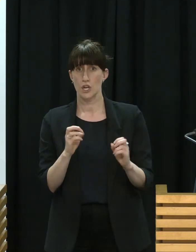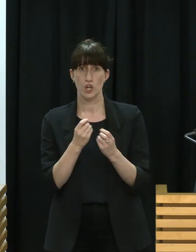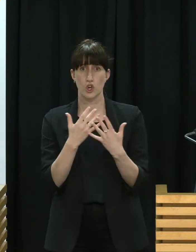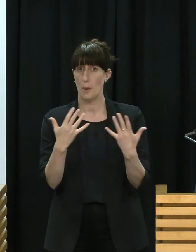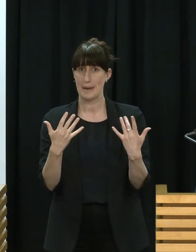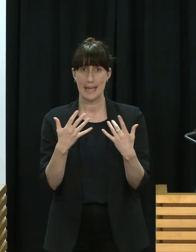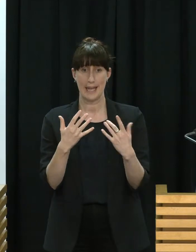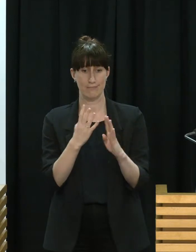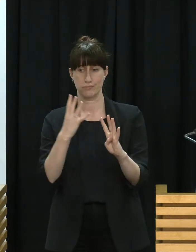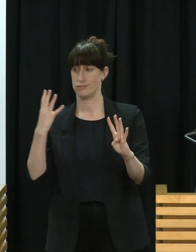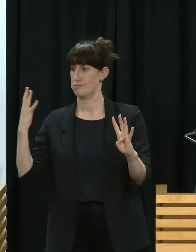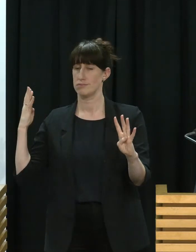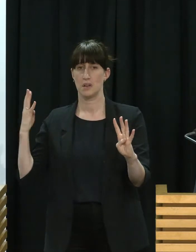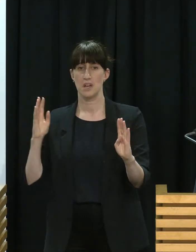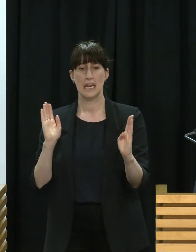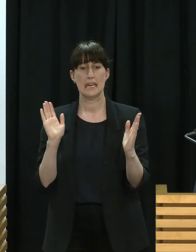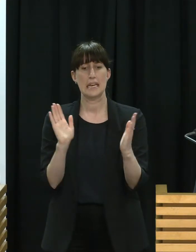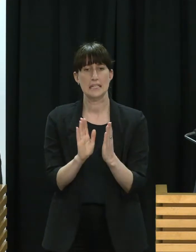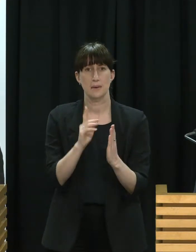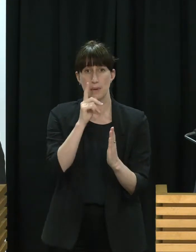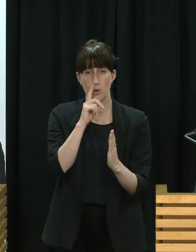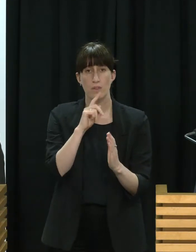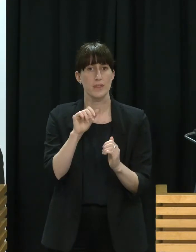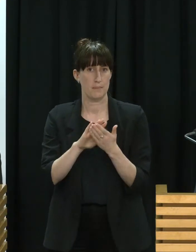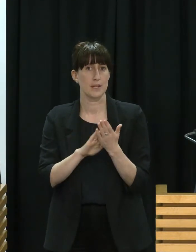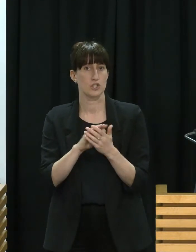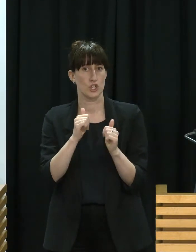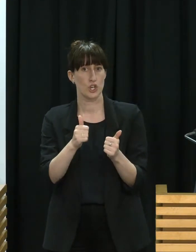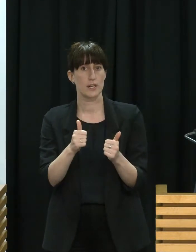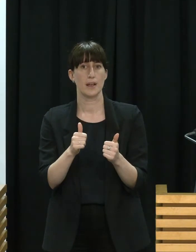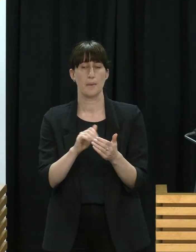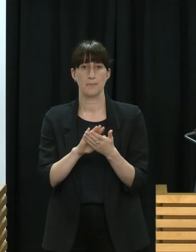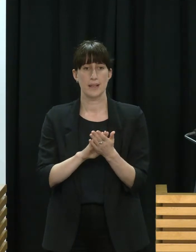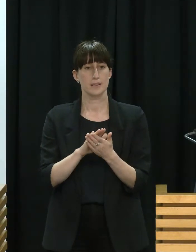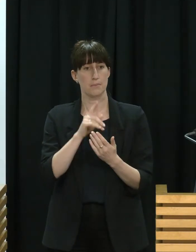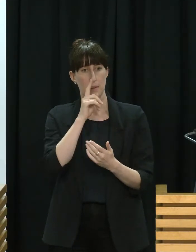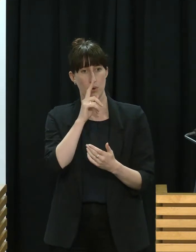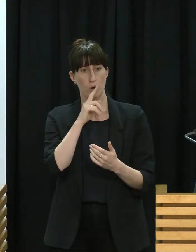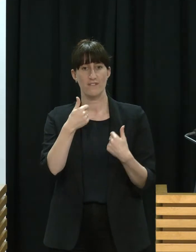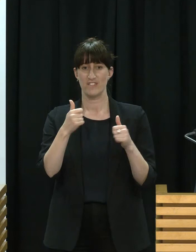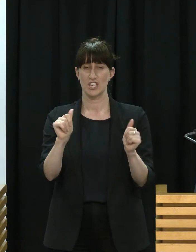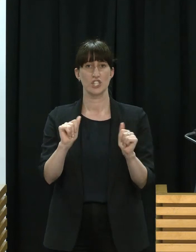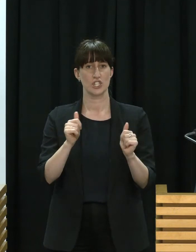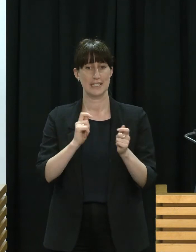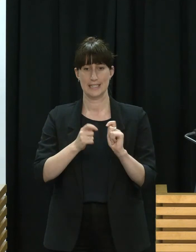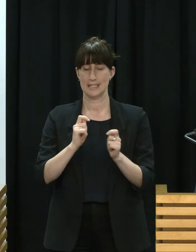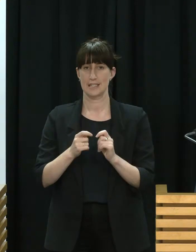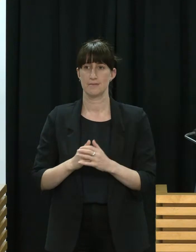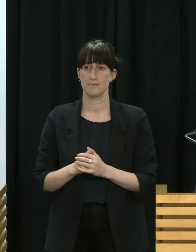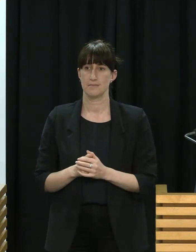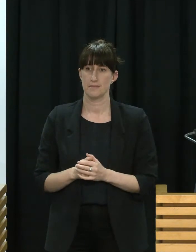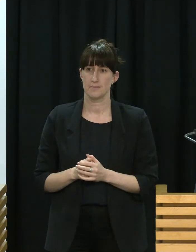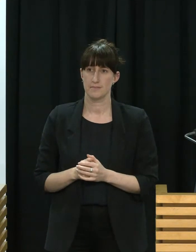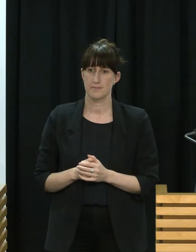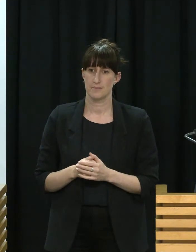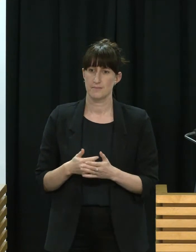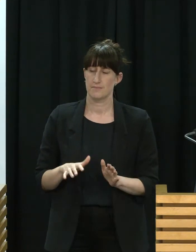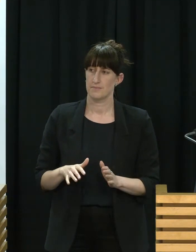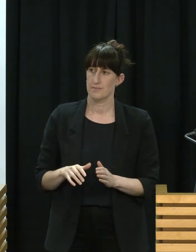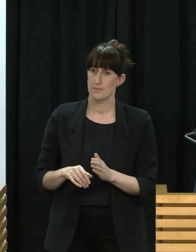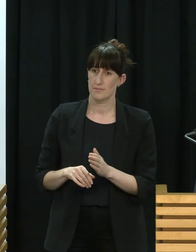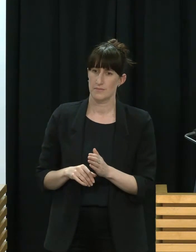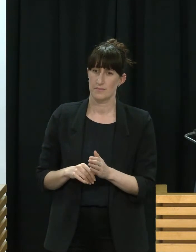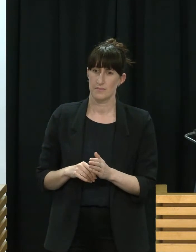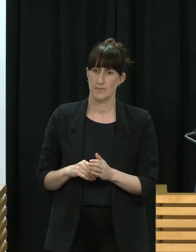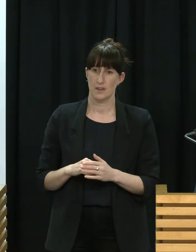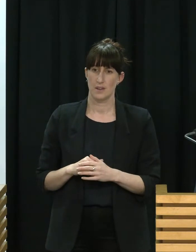the demand is now being spread over a greater number of sites. Derek? The QR code scanning, is that something that you're categorically ruling out, making that mandatory? I